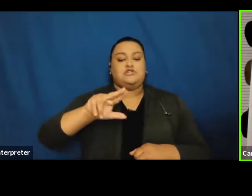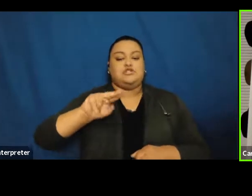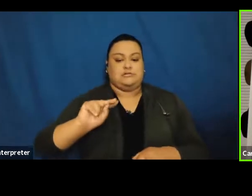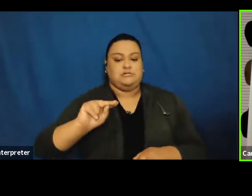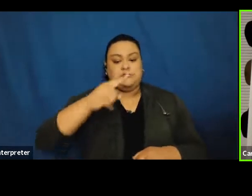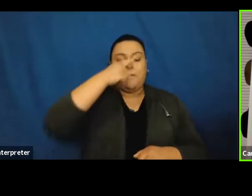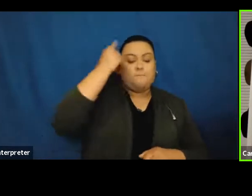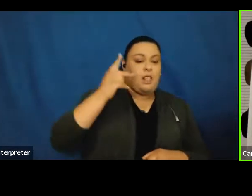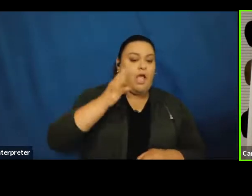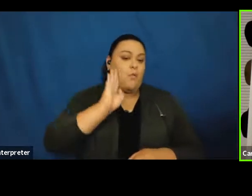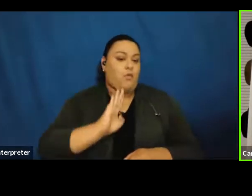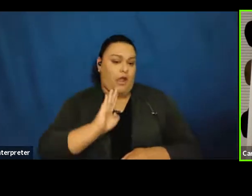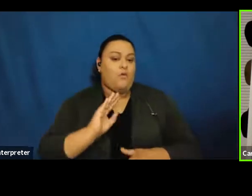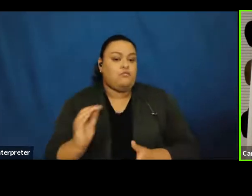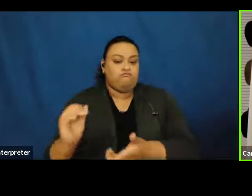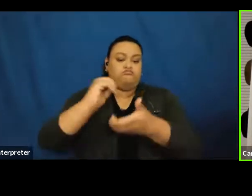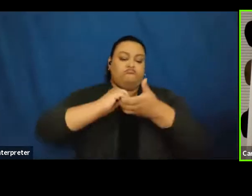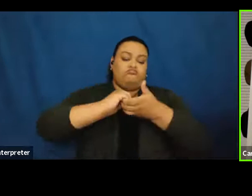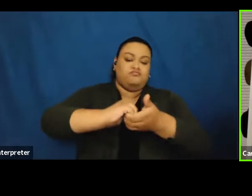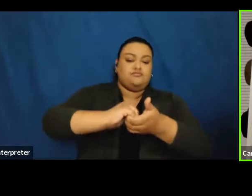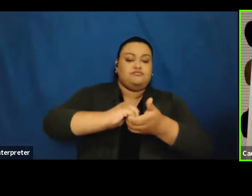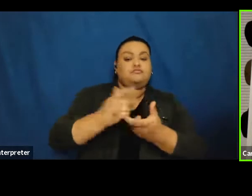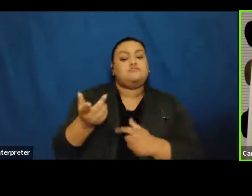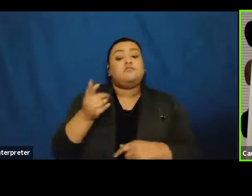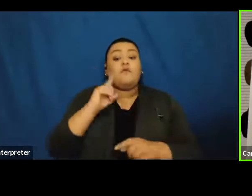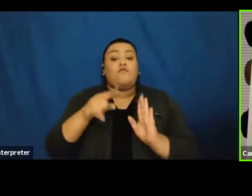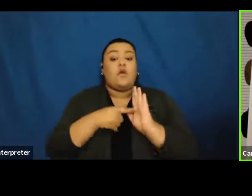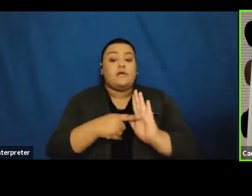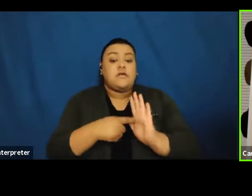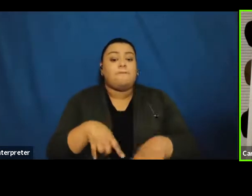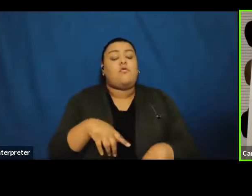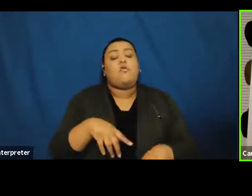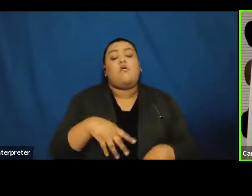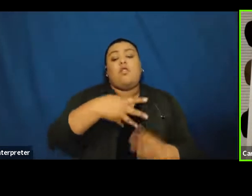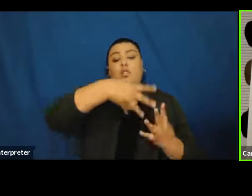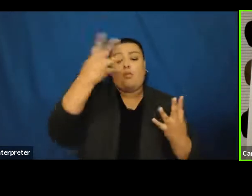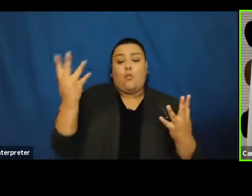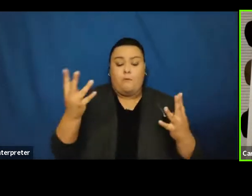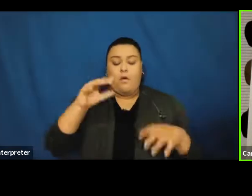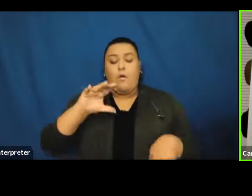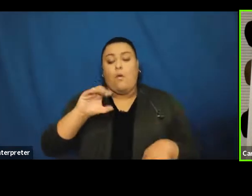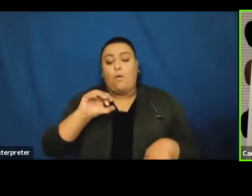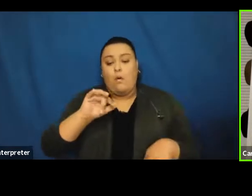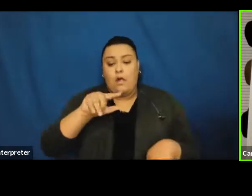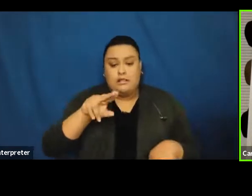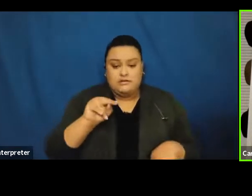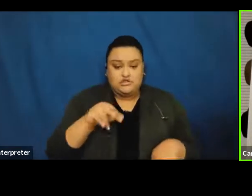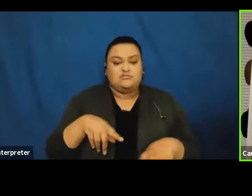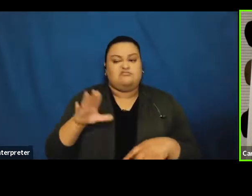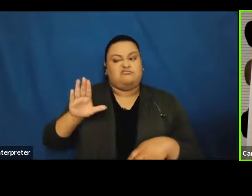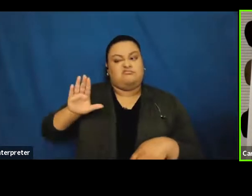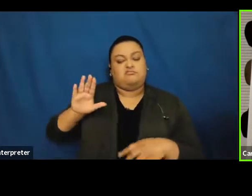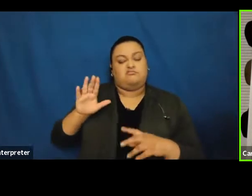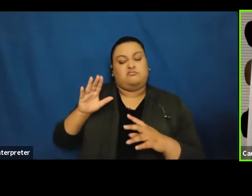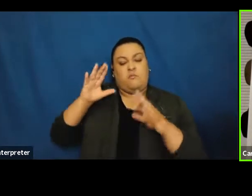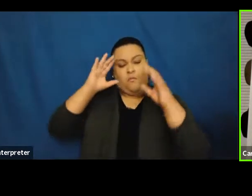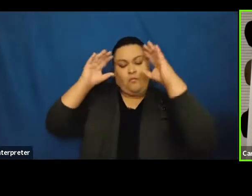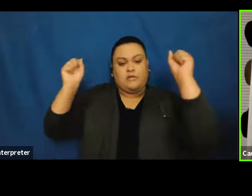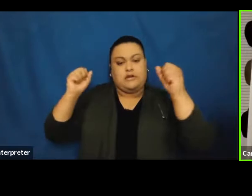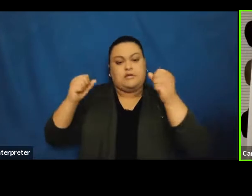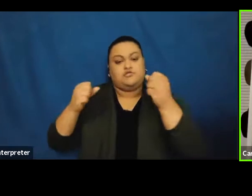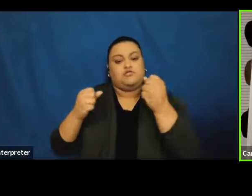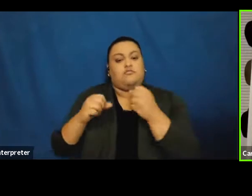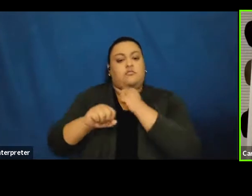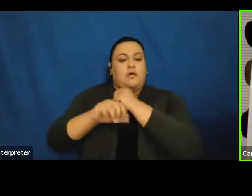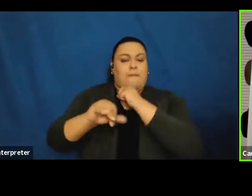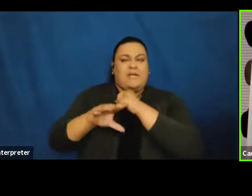I became part of the Jesse Jackson, for example, Rainbow Coalition, and part of his presidential campaign back in the, I forget, 80s.